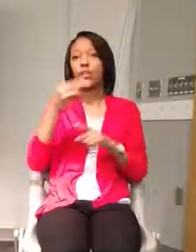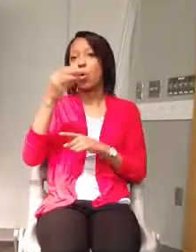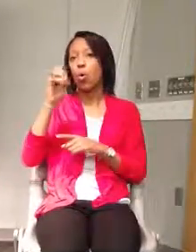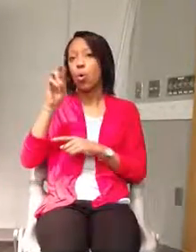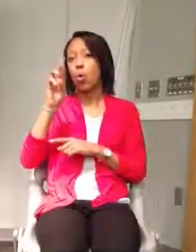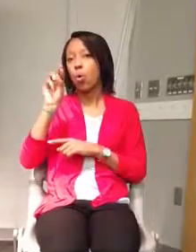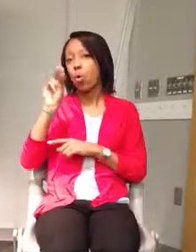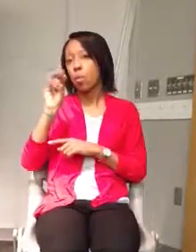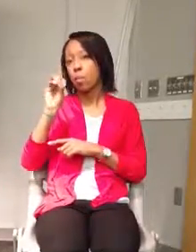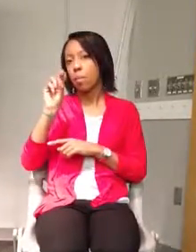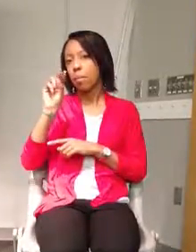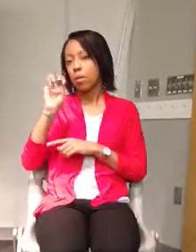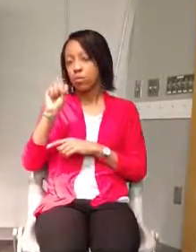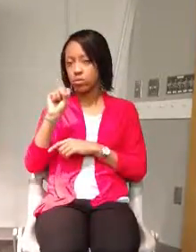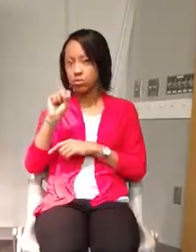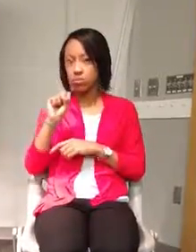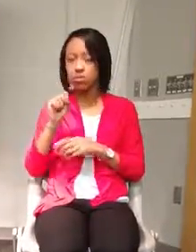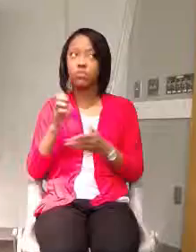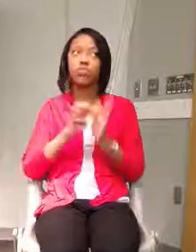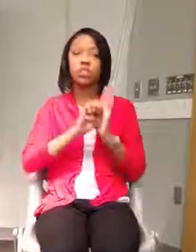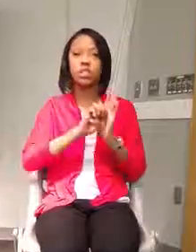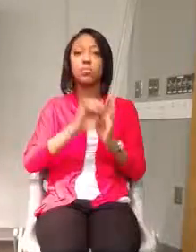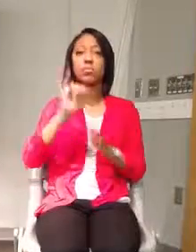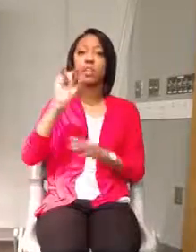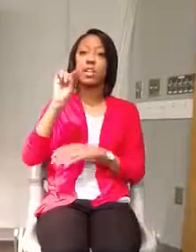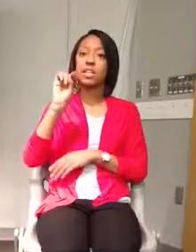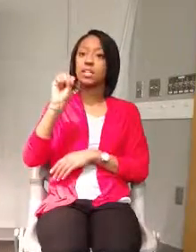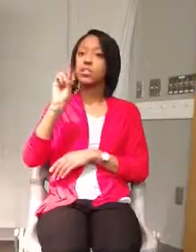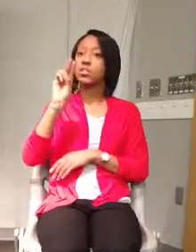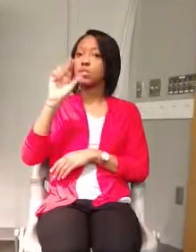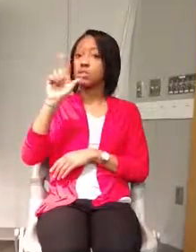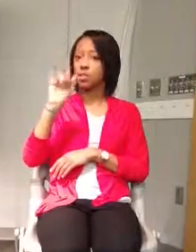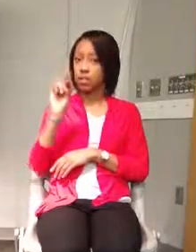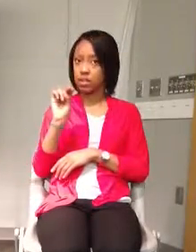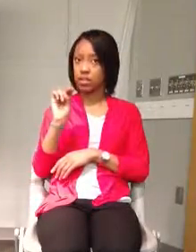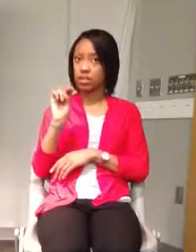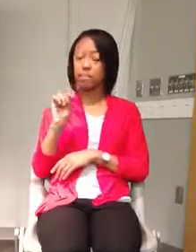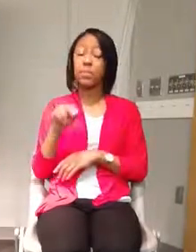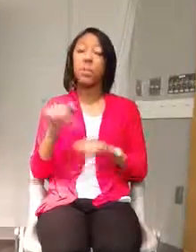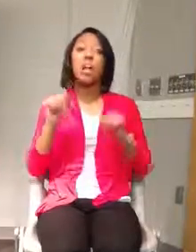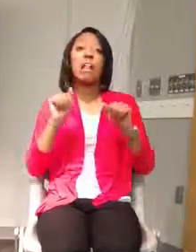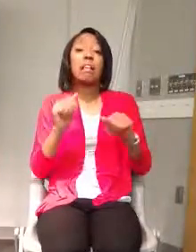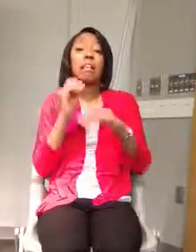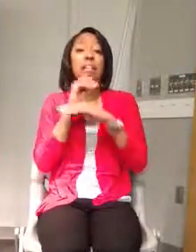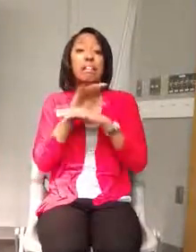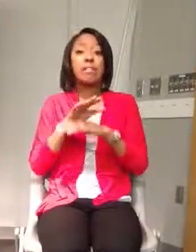can affect growth rates and so forth, which can increase cancer risk.